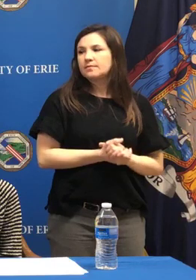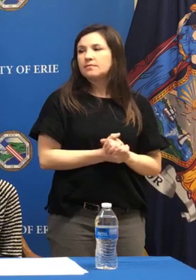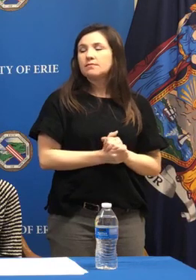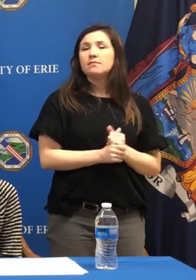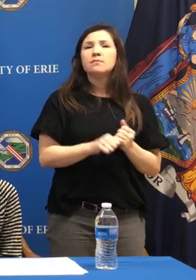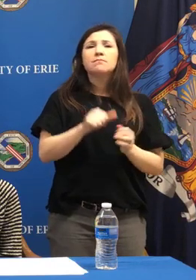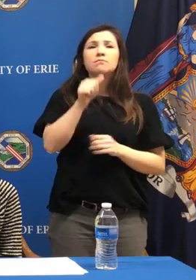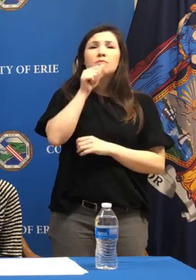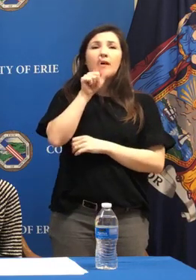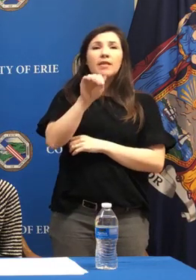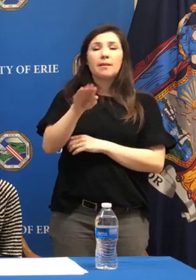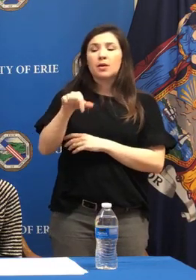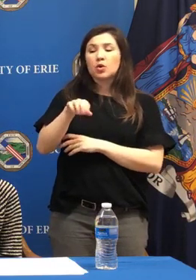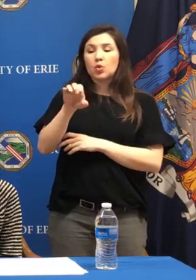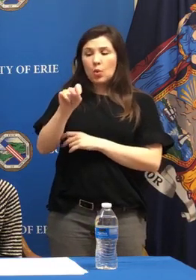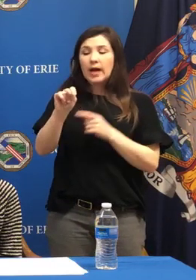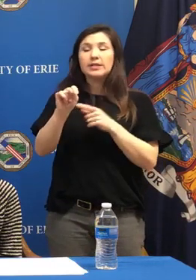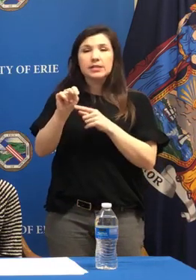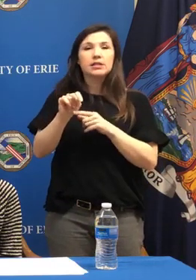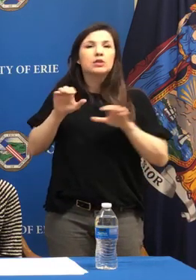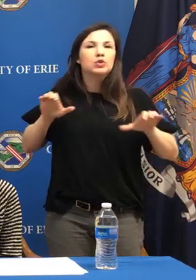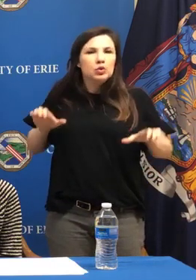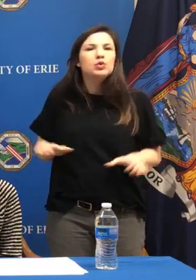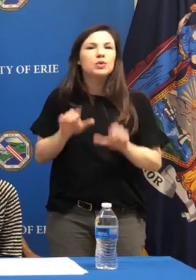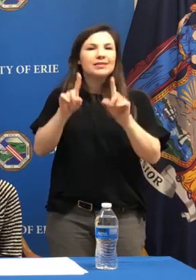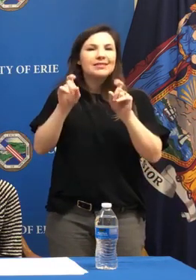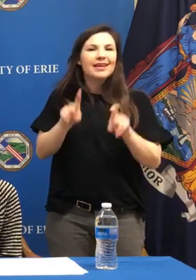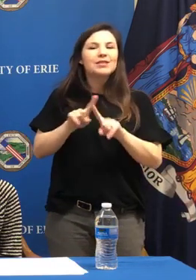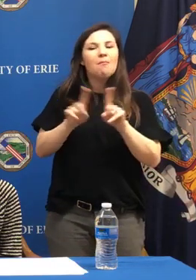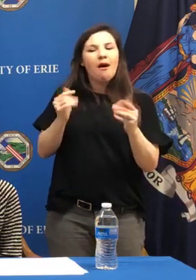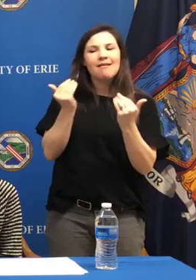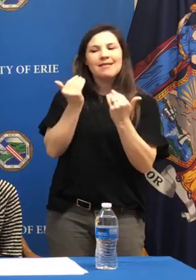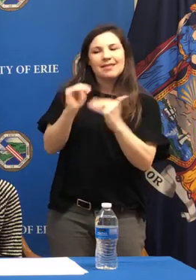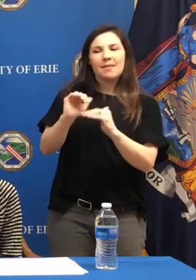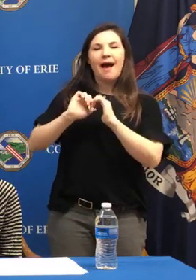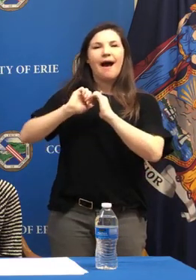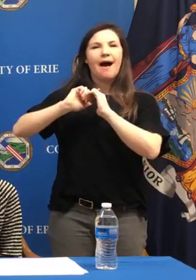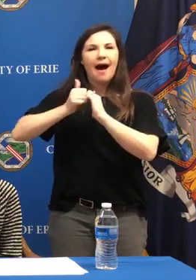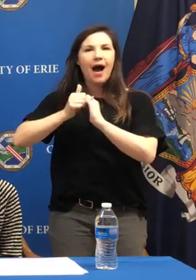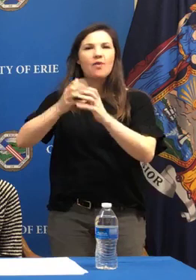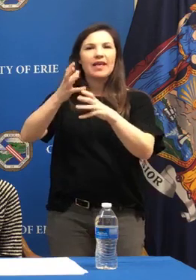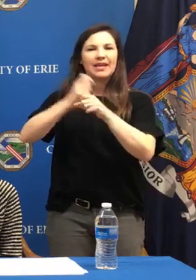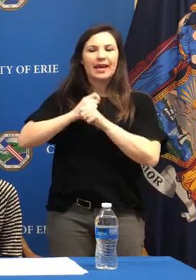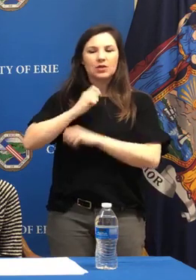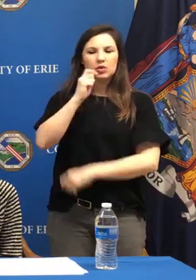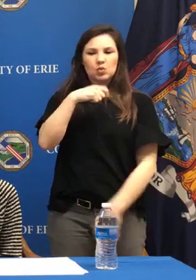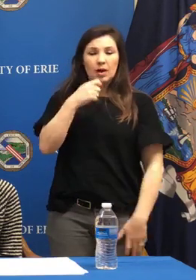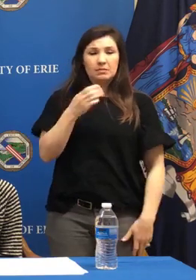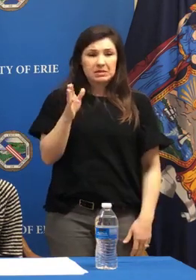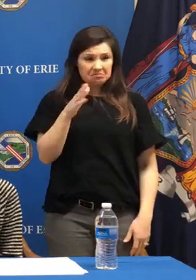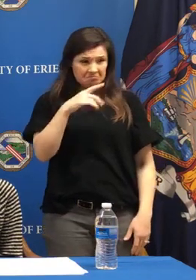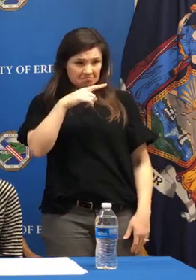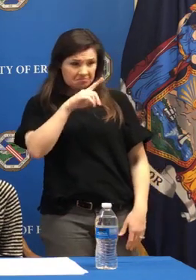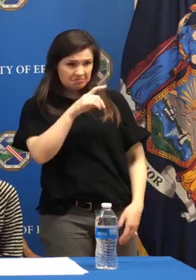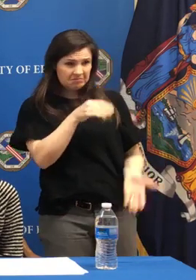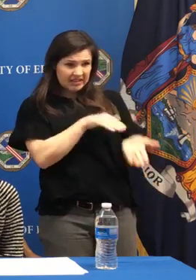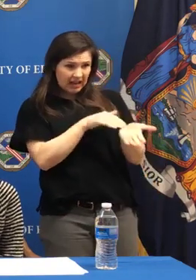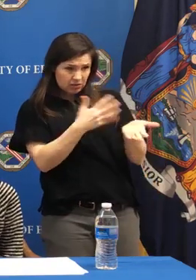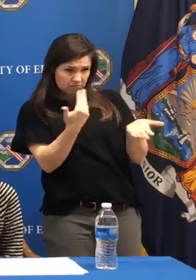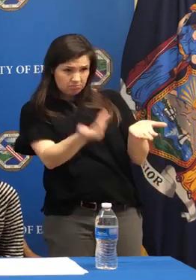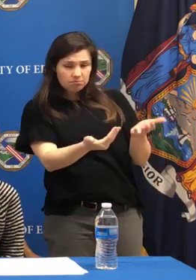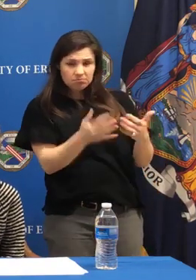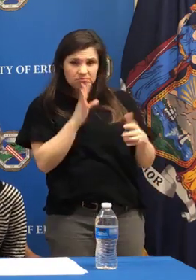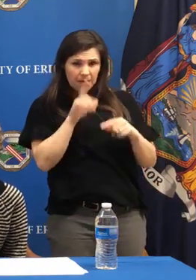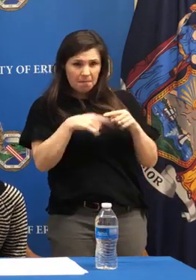labs like Quest are doing testing, but they have limitations on how they get the swabs. Doctor, would you like to talk about that? Sure.